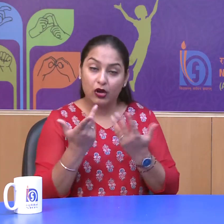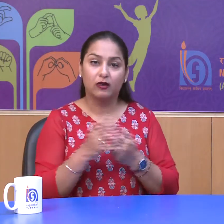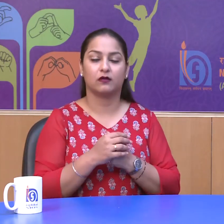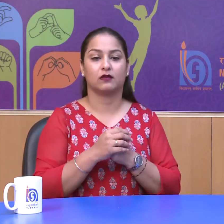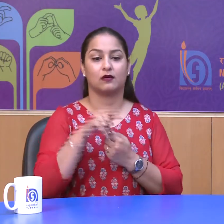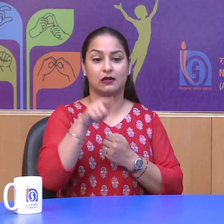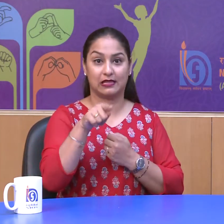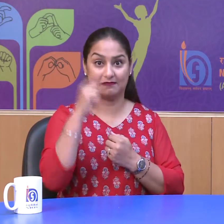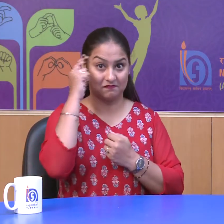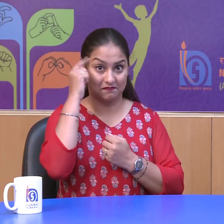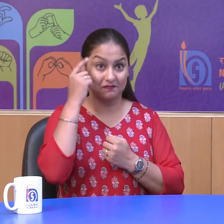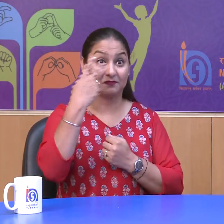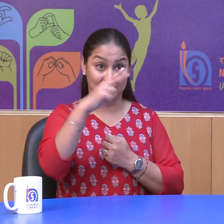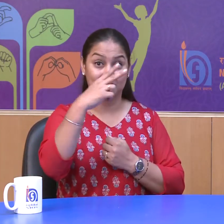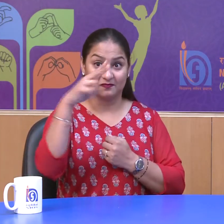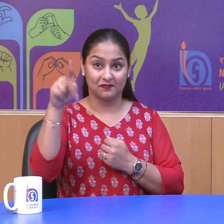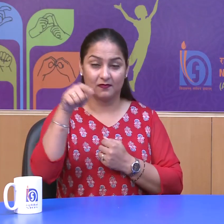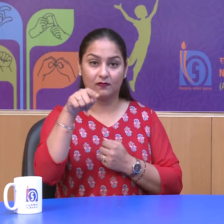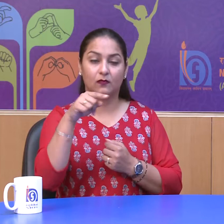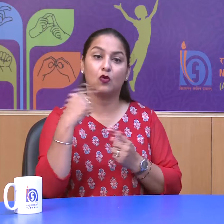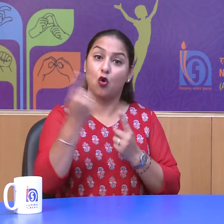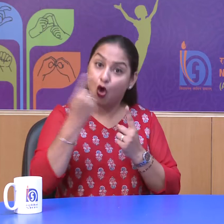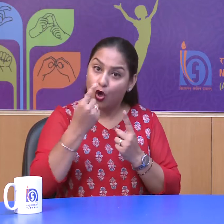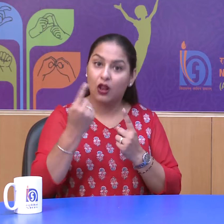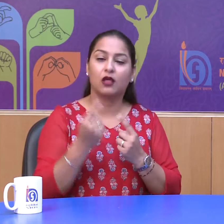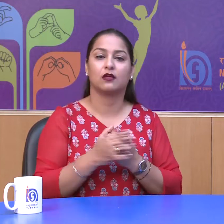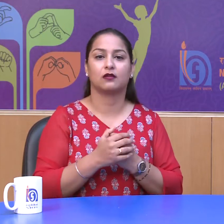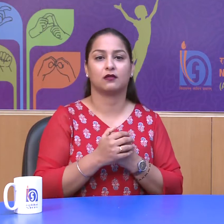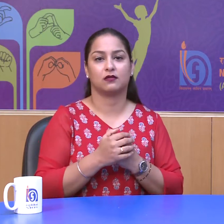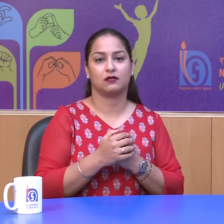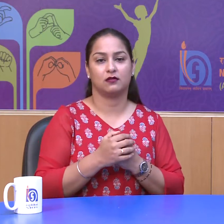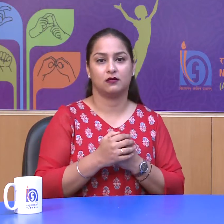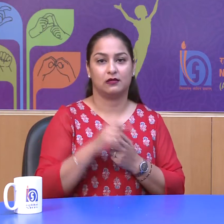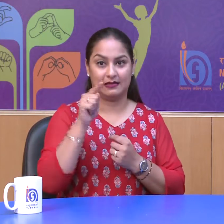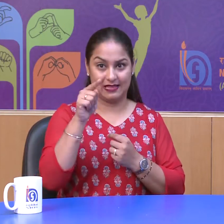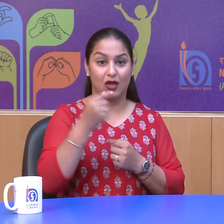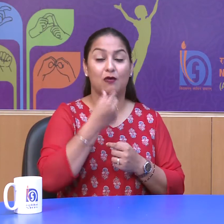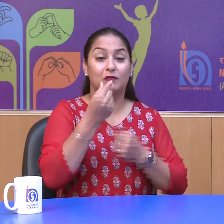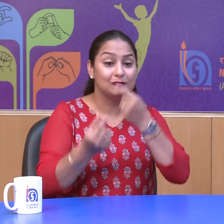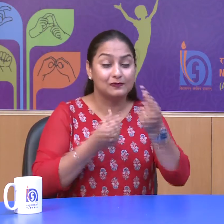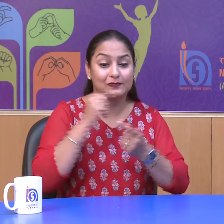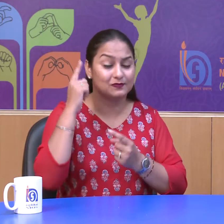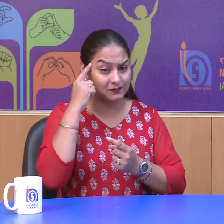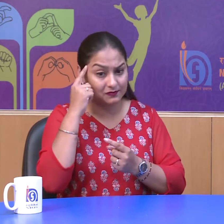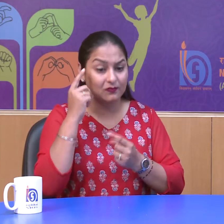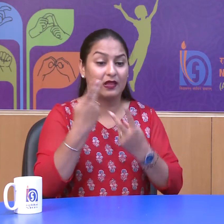These views are based on reasons. These views aim at ensuring